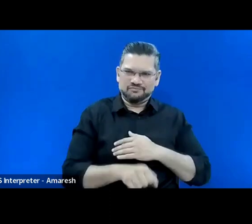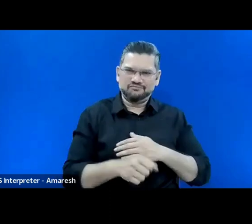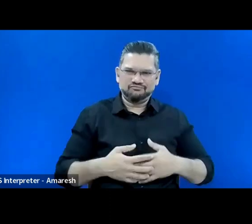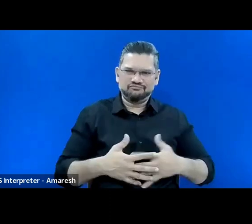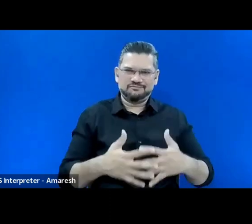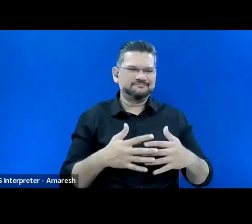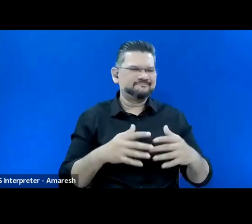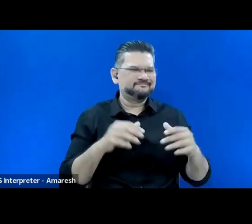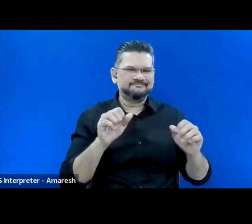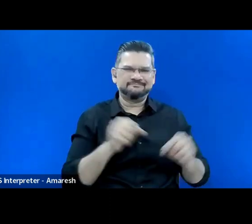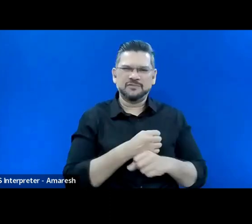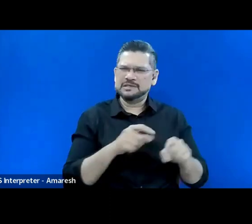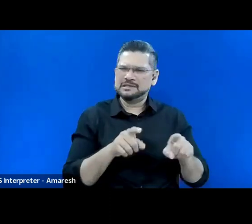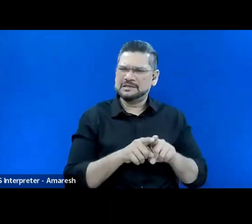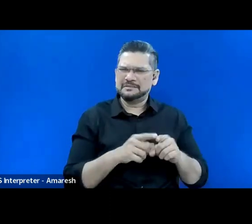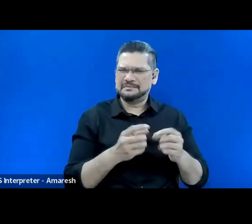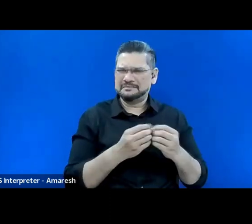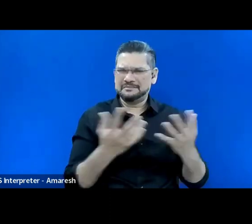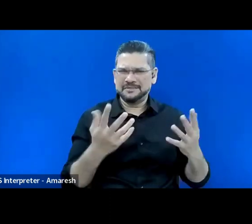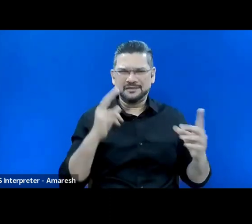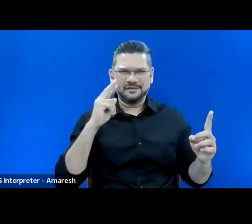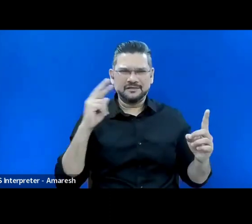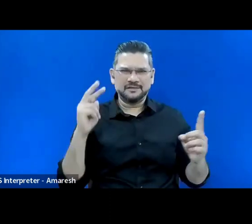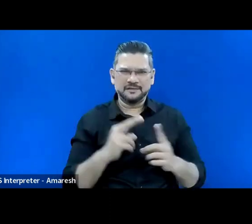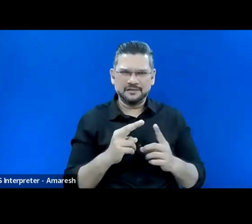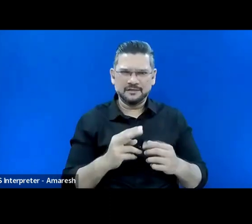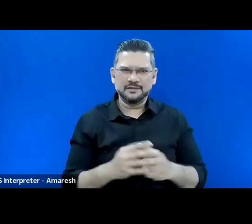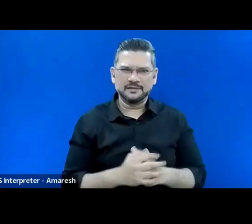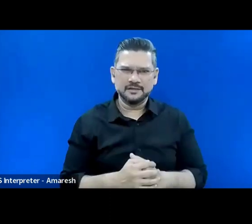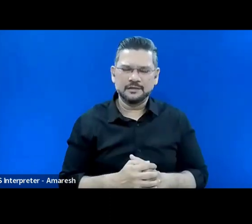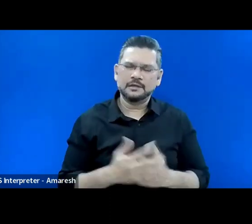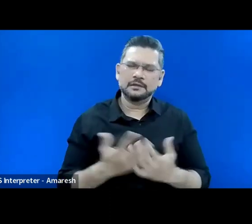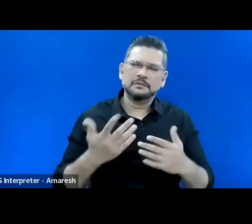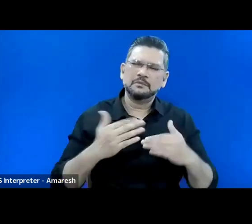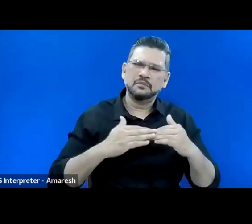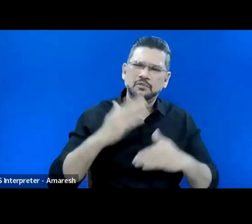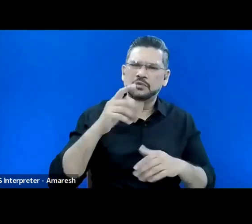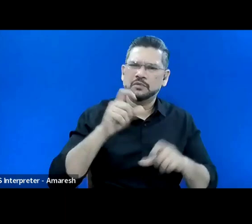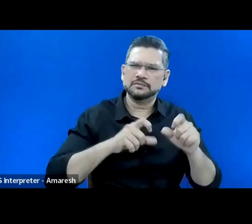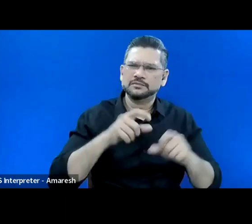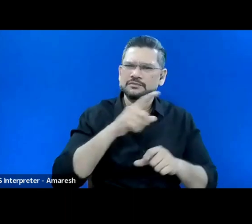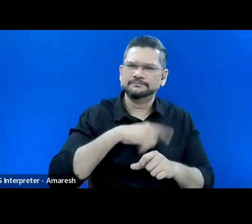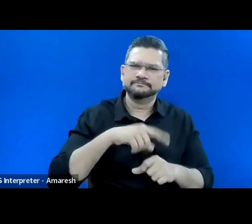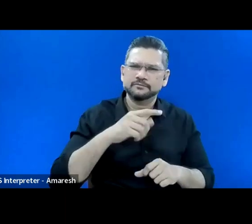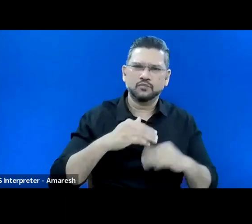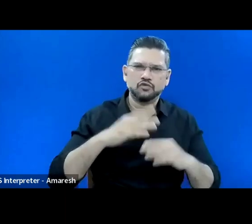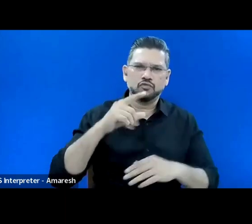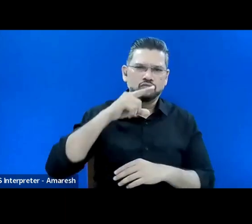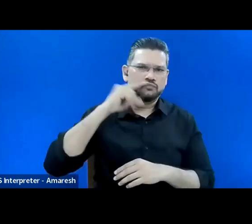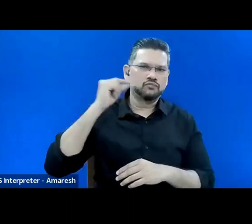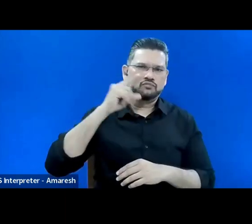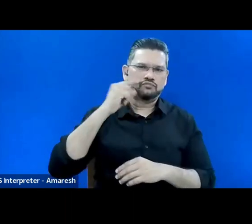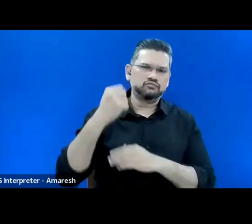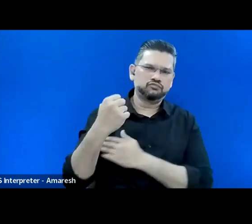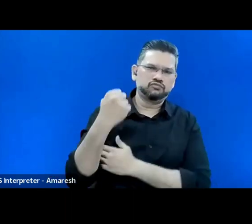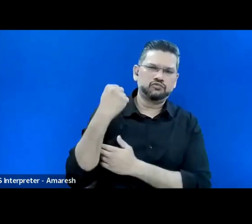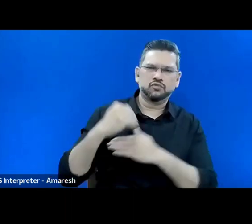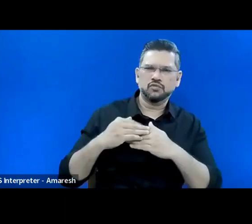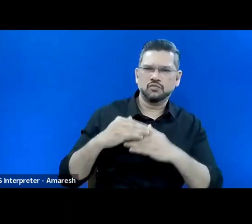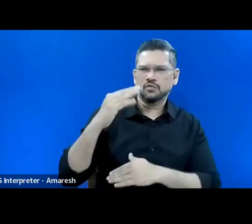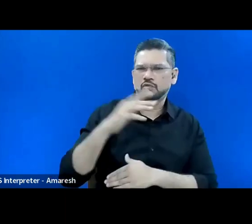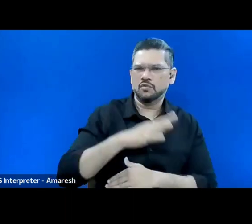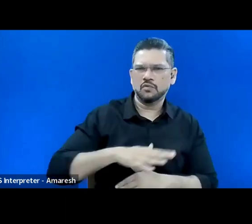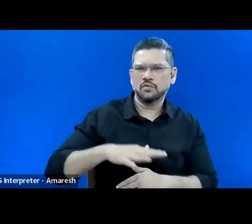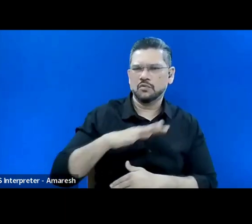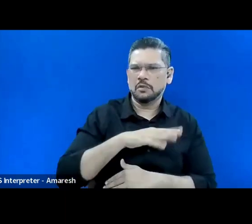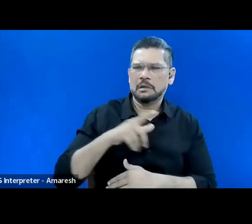help? I believe first off, we must dismantle patriarchal systems, you know, systems, you know, justice, social cultural systems that see